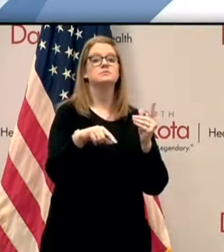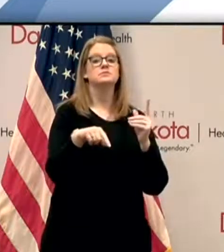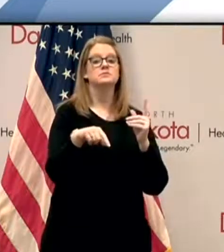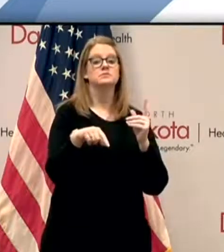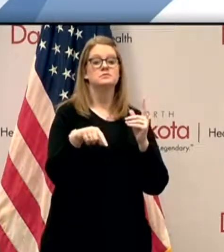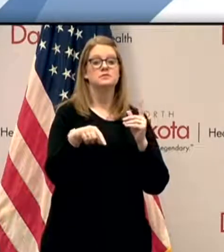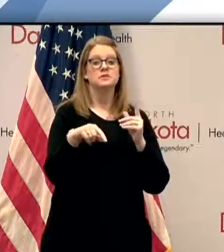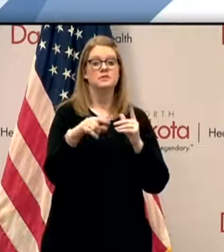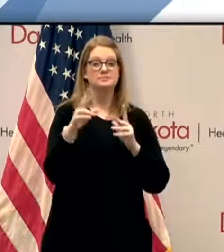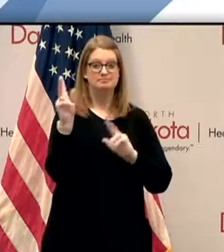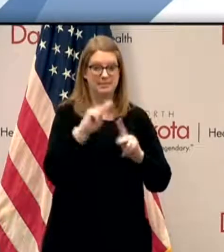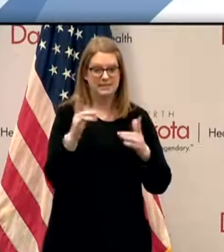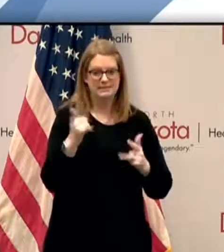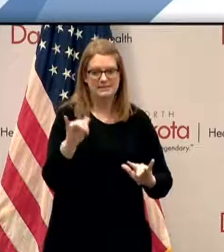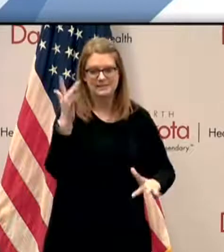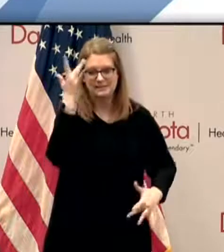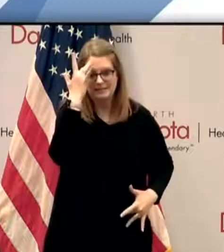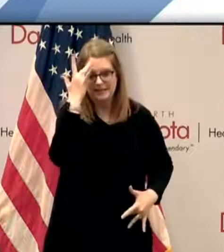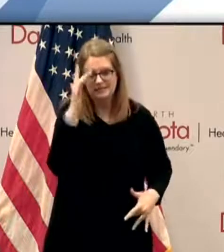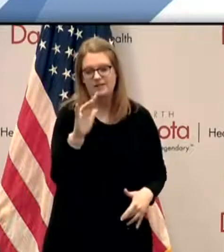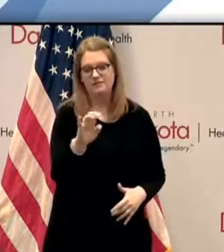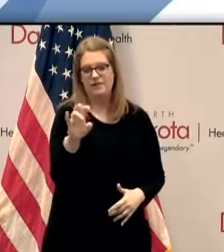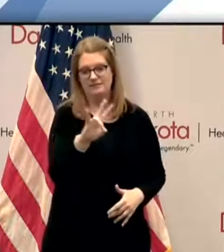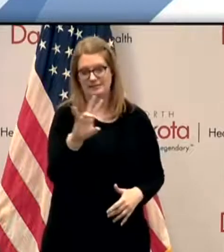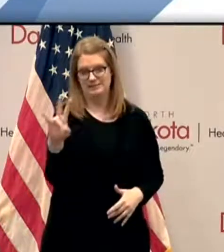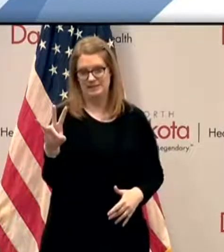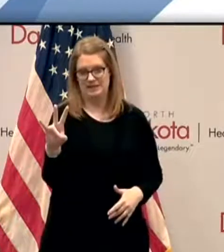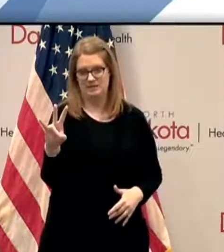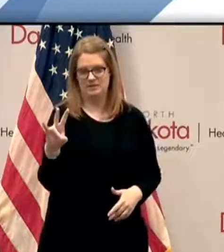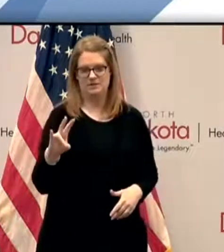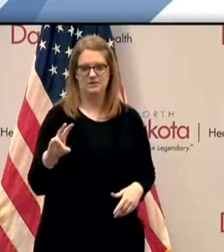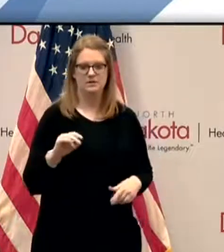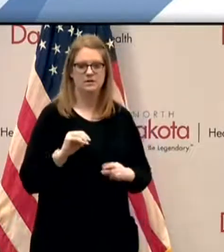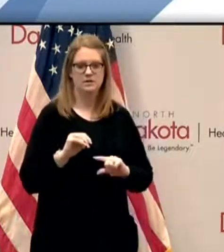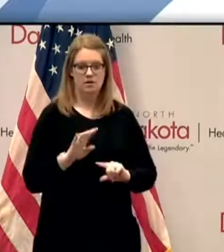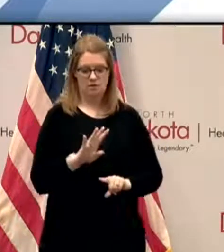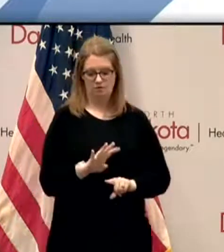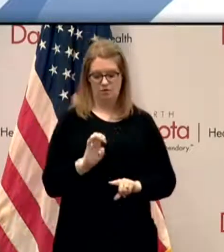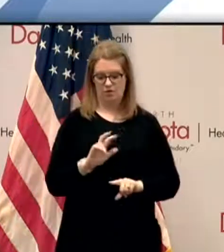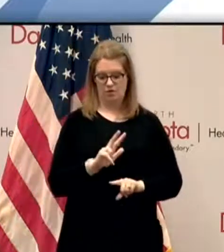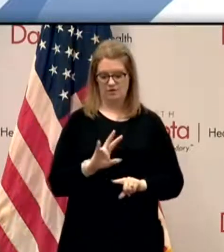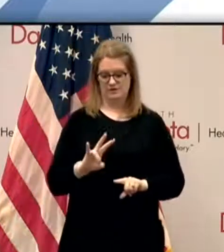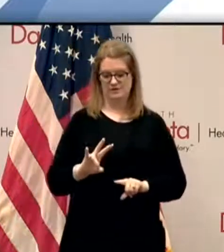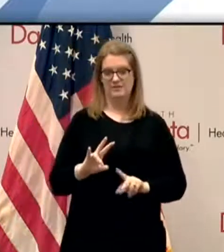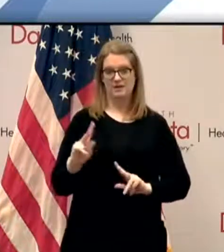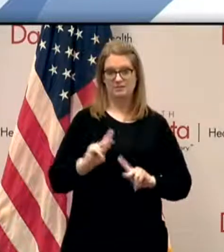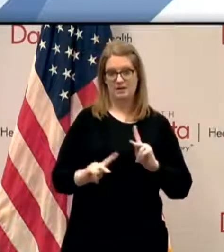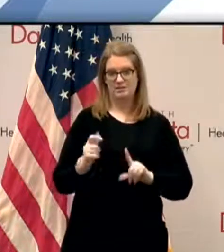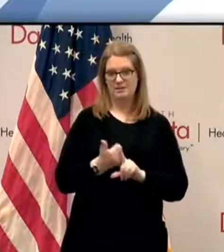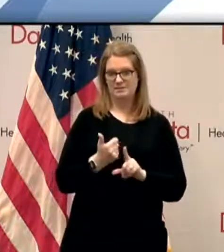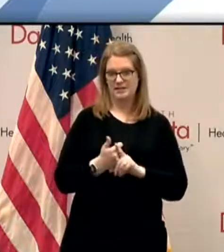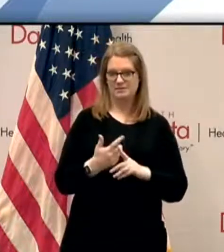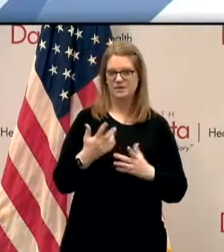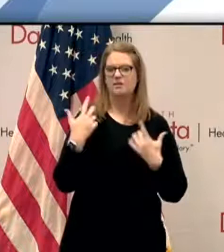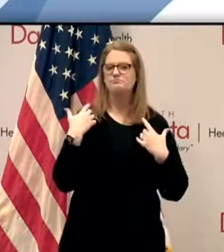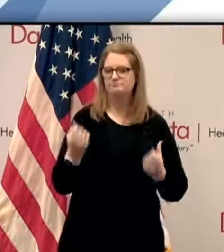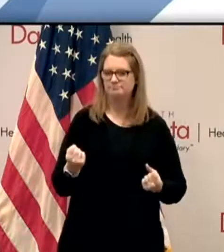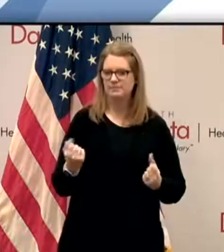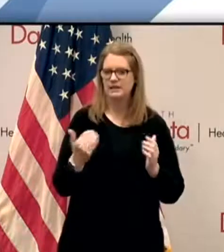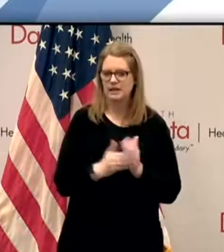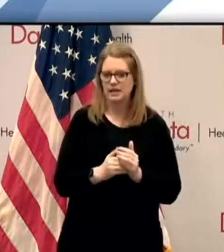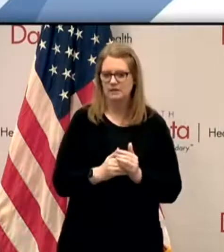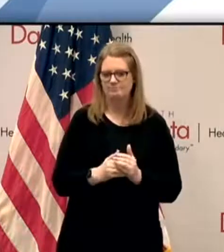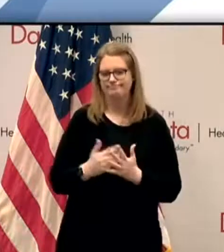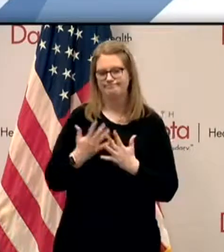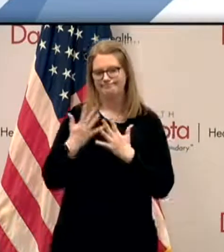at 577, and we've got 437 individuals that have recovered, and